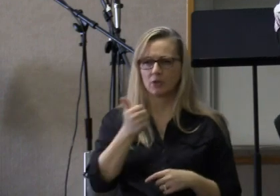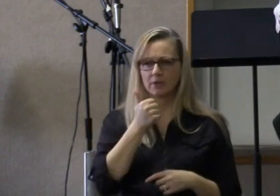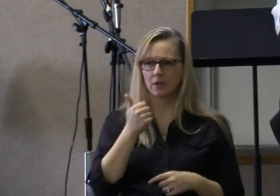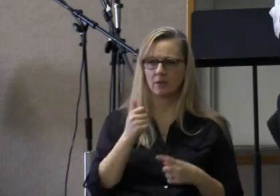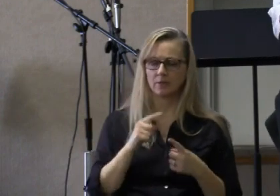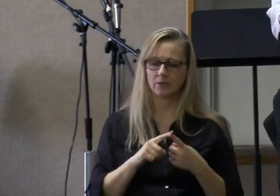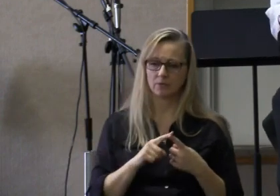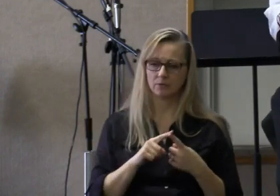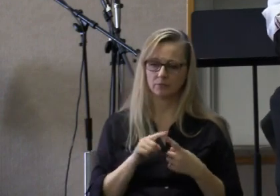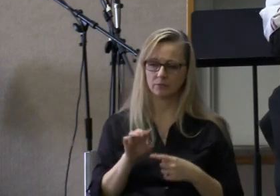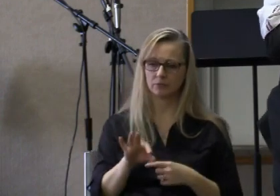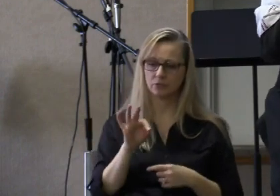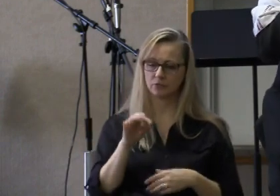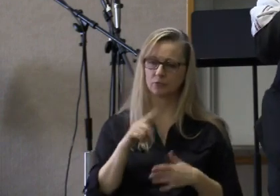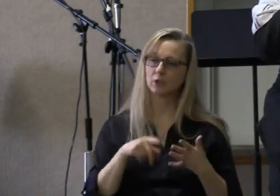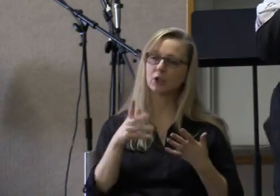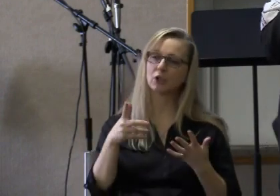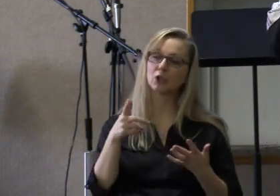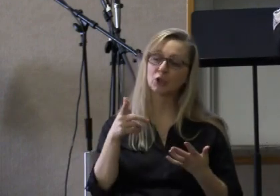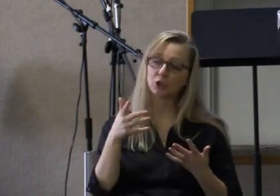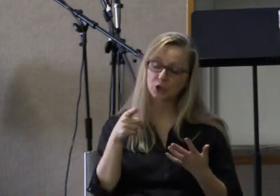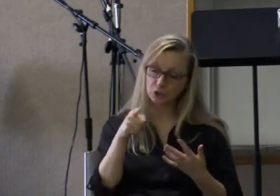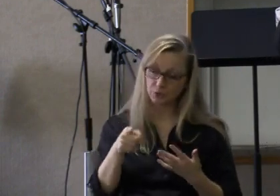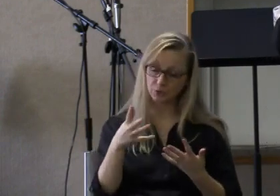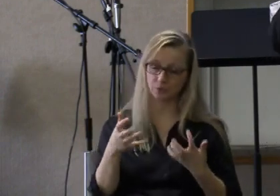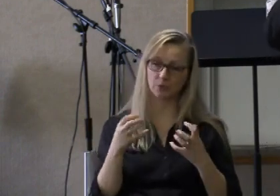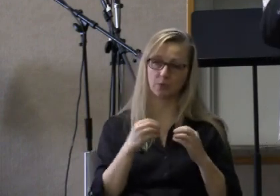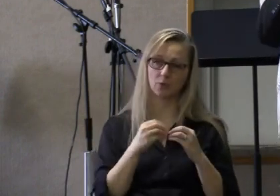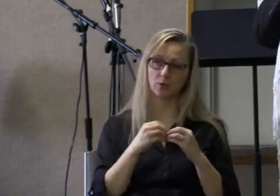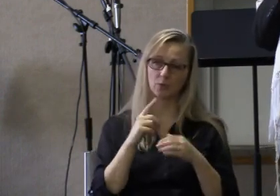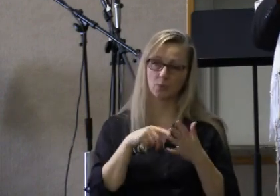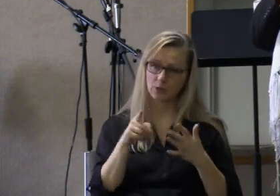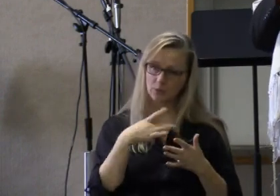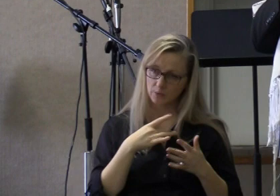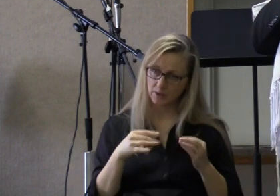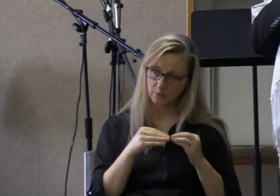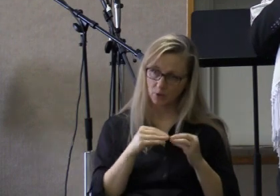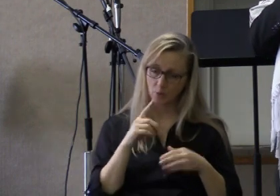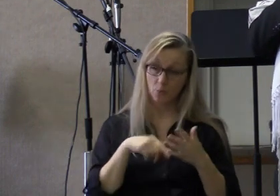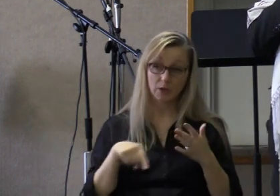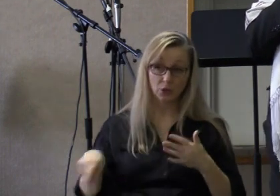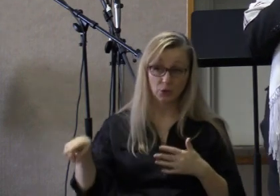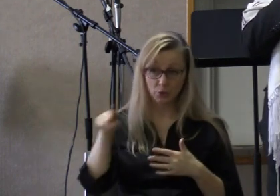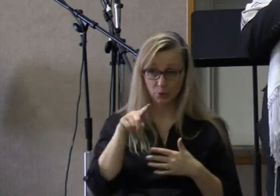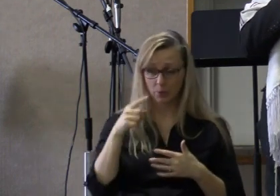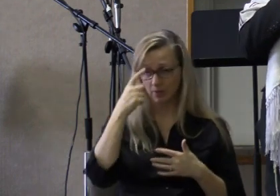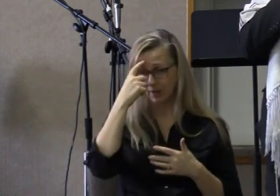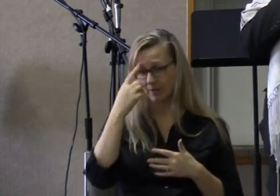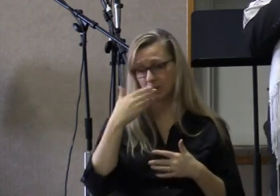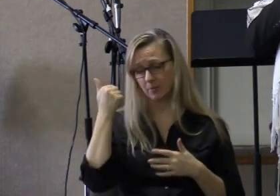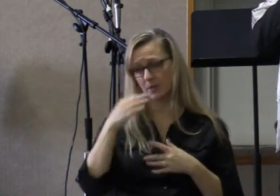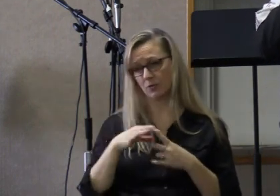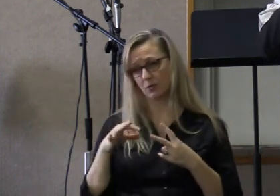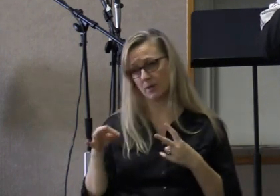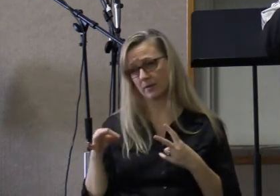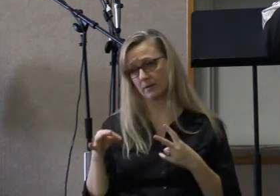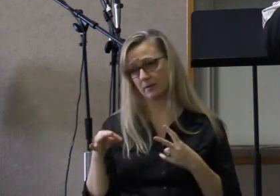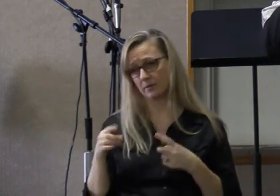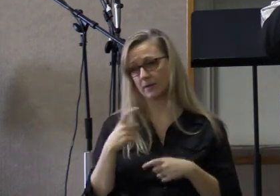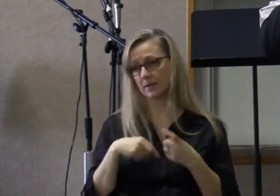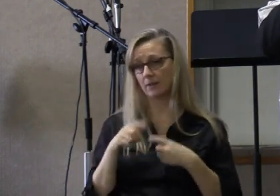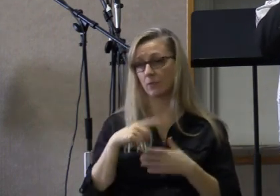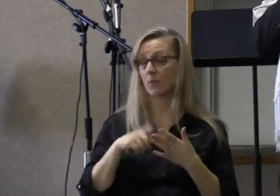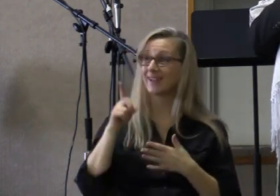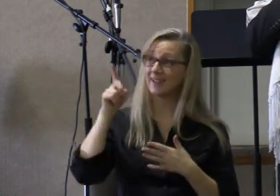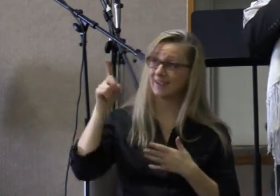to choose what you want more, what you like more, what you think is the better choice. But the first step is to